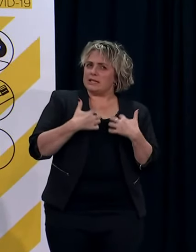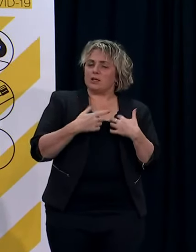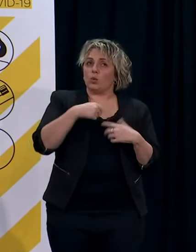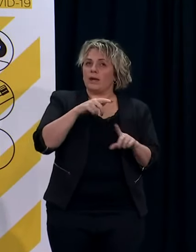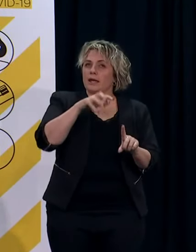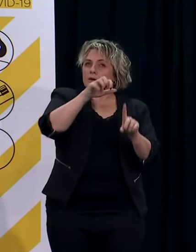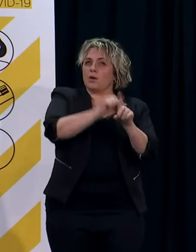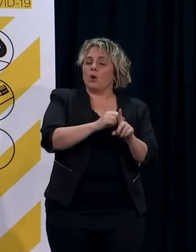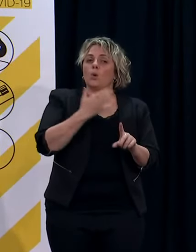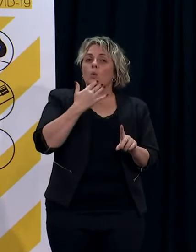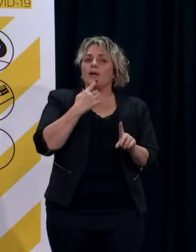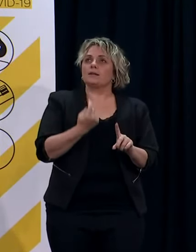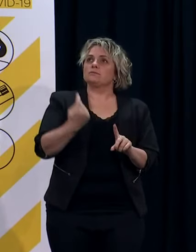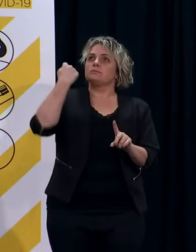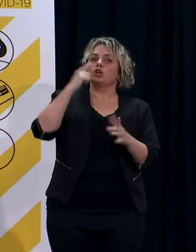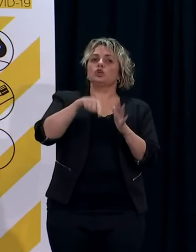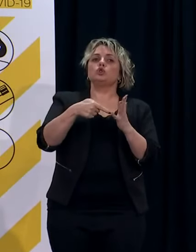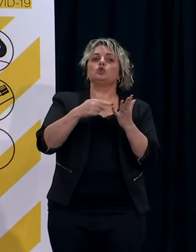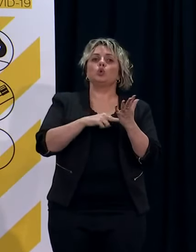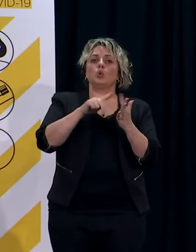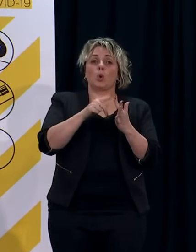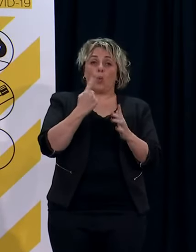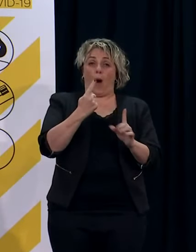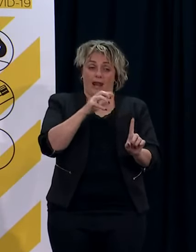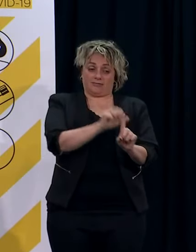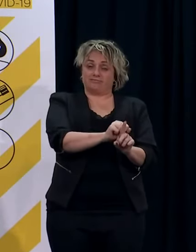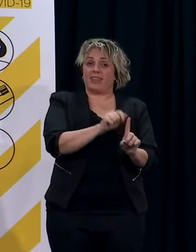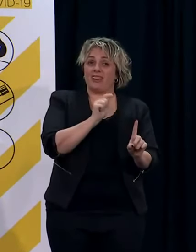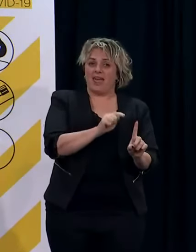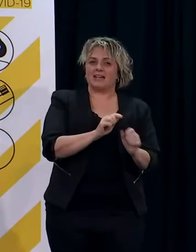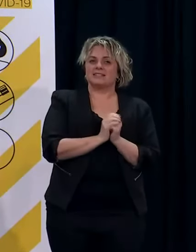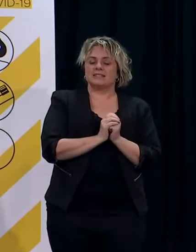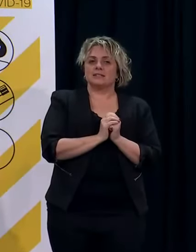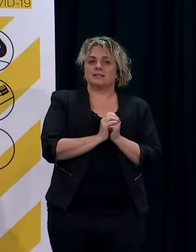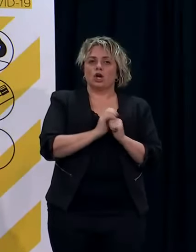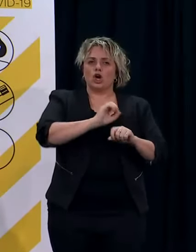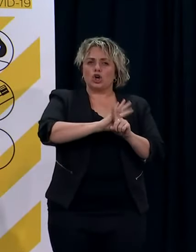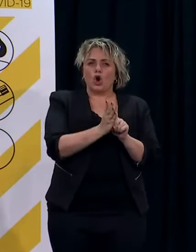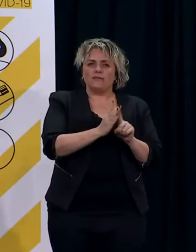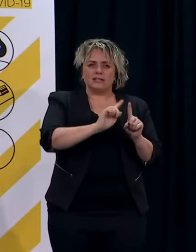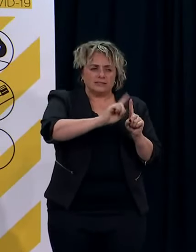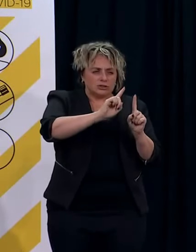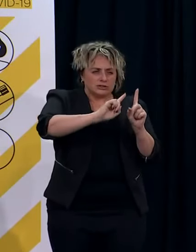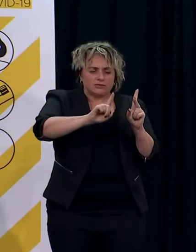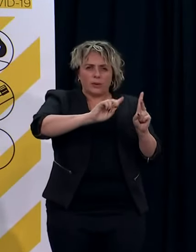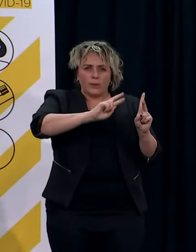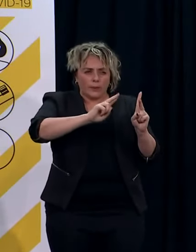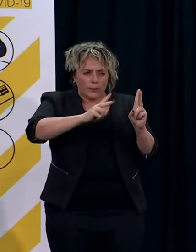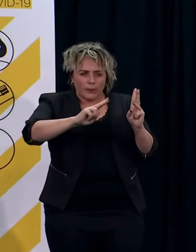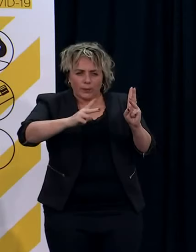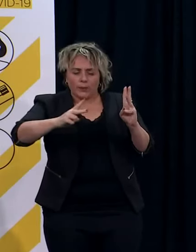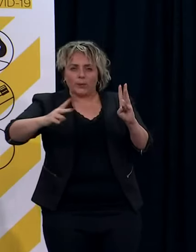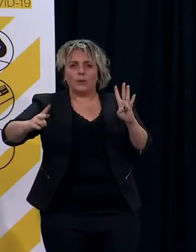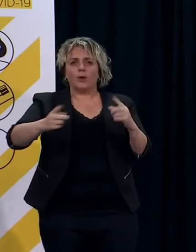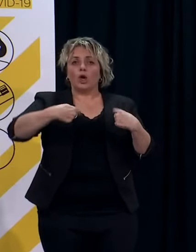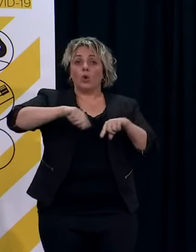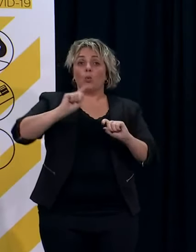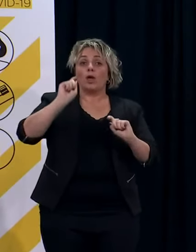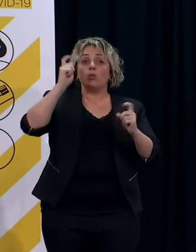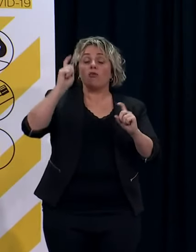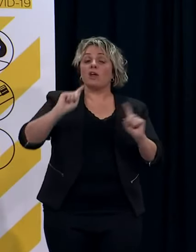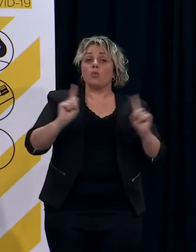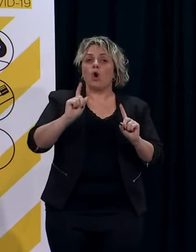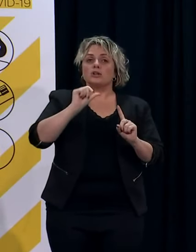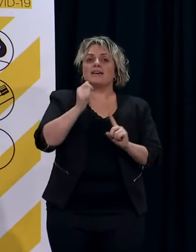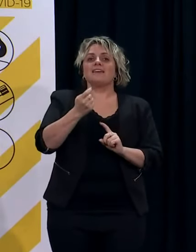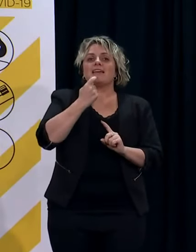June. The important thing about these variants, of course, is much greater concern is those that are more